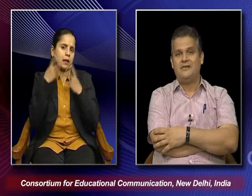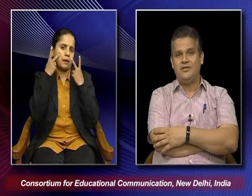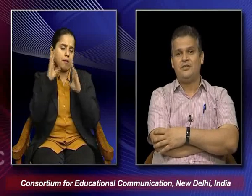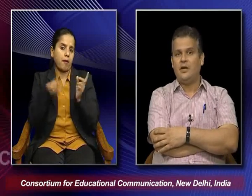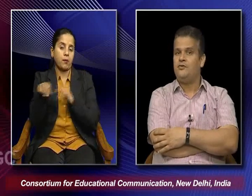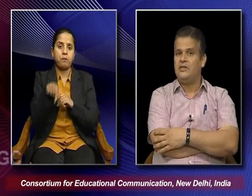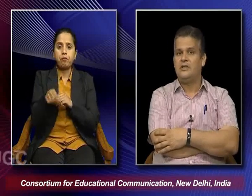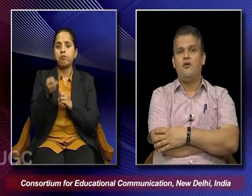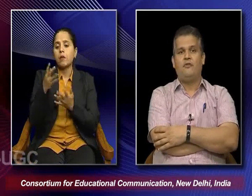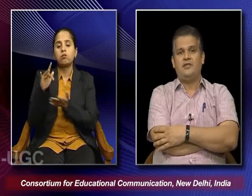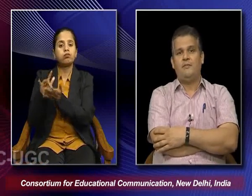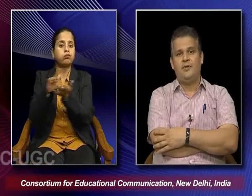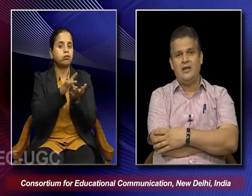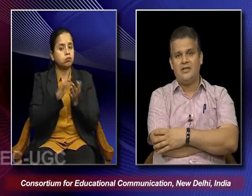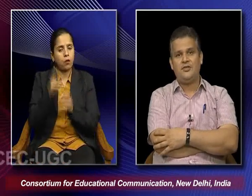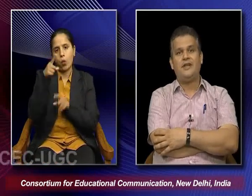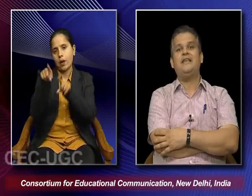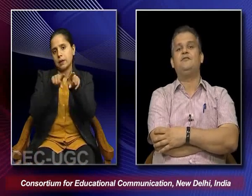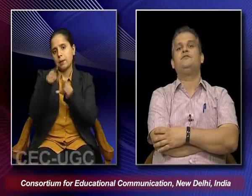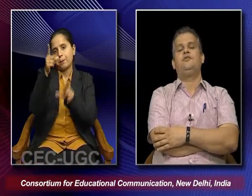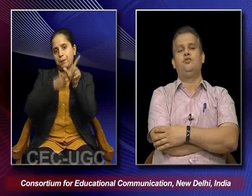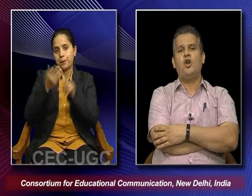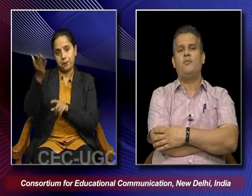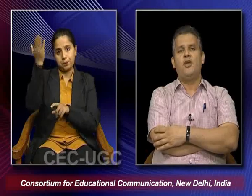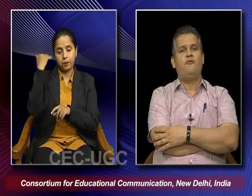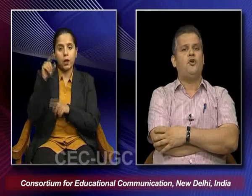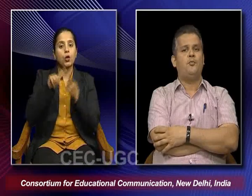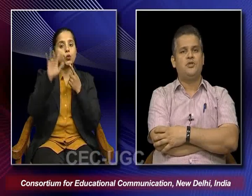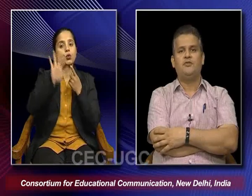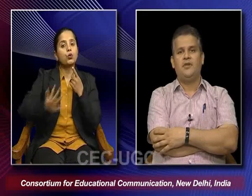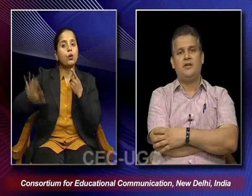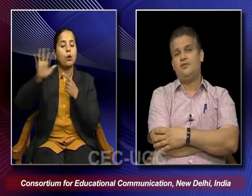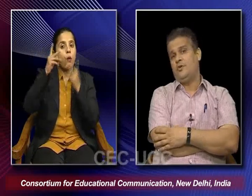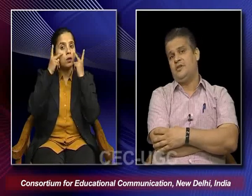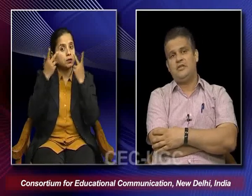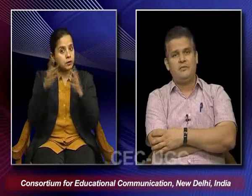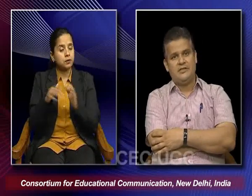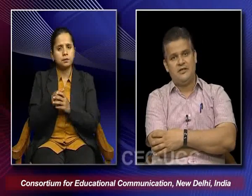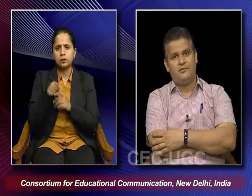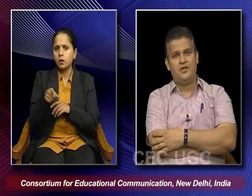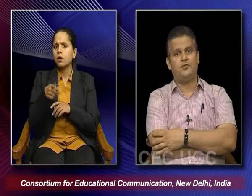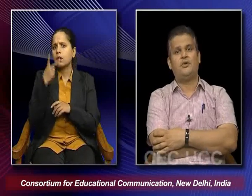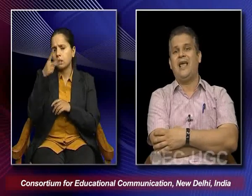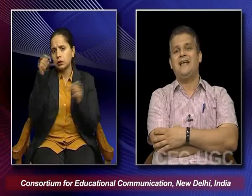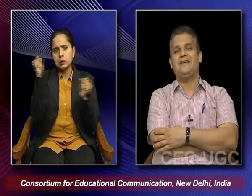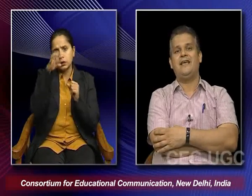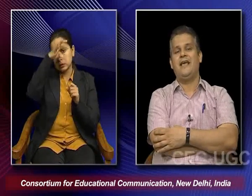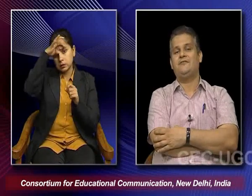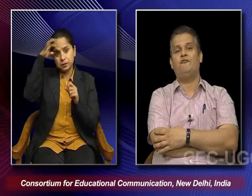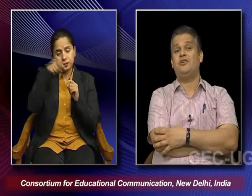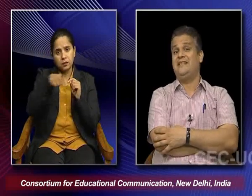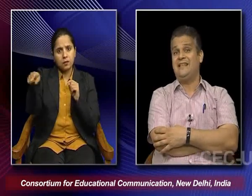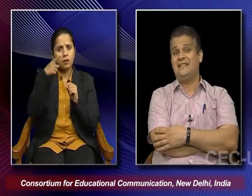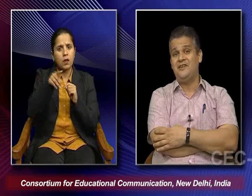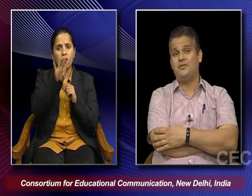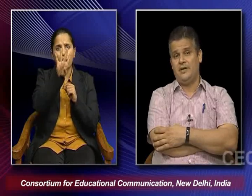temperate region countries, for example last year in Europe, we observed that during the summers the temperature were as high as